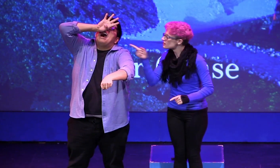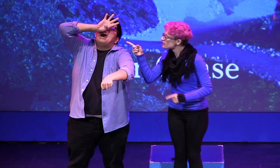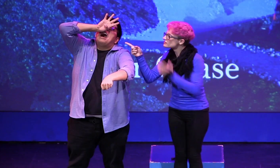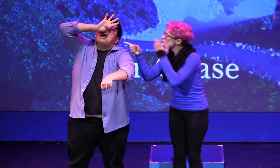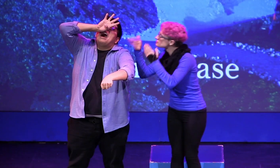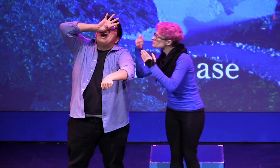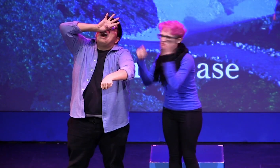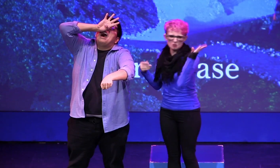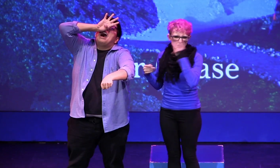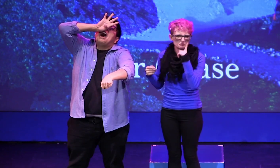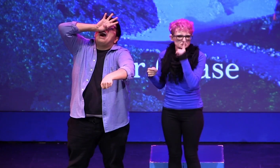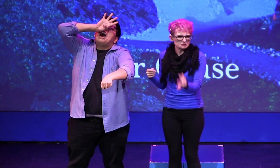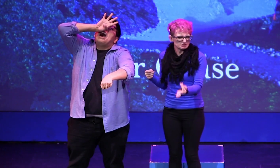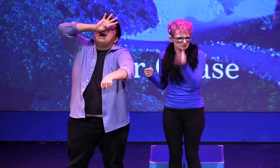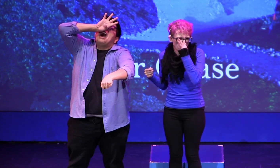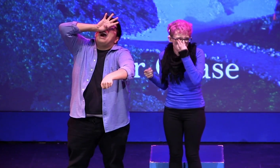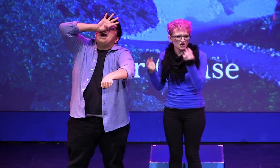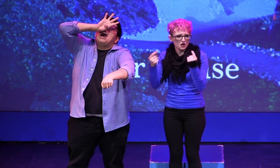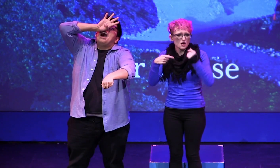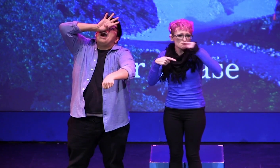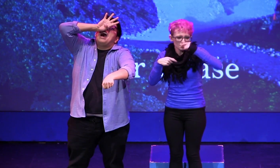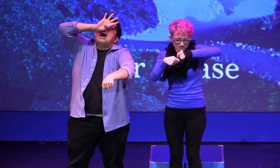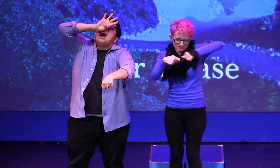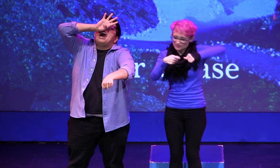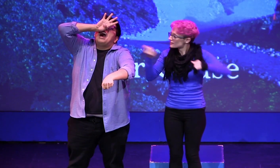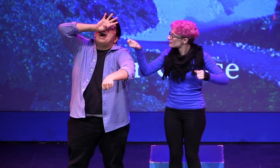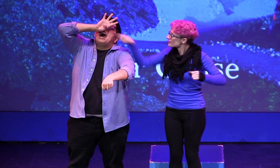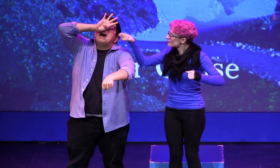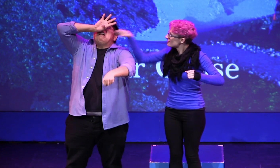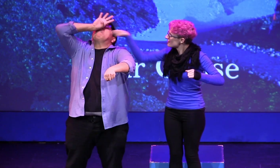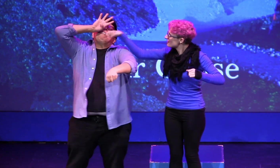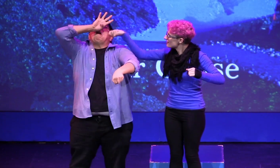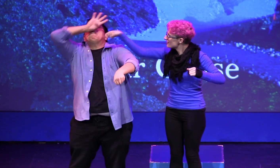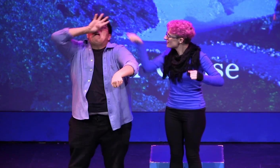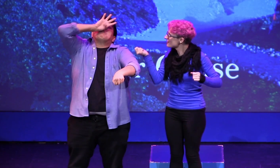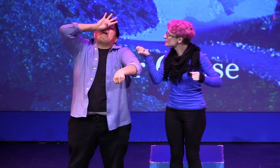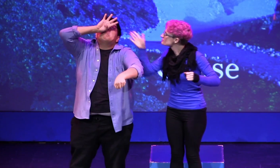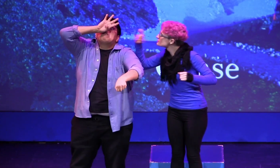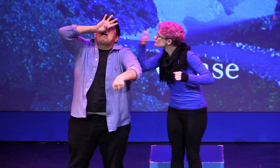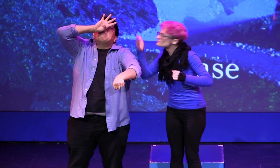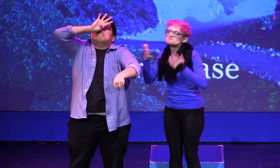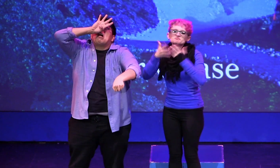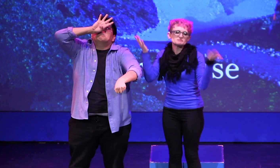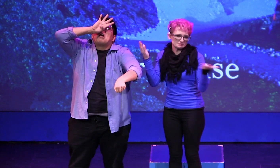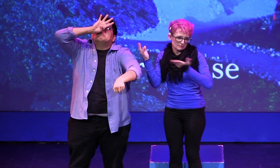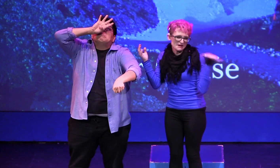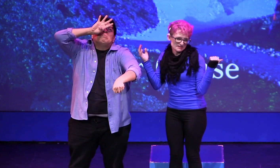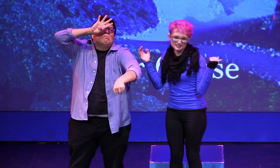we can finally see the police officer's mouth. But I gotta tell you, it stinks. Let's give him some fresh breath. Oh,